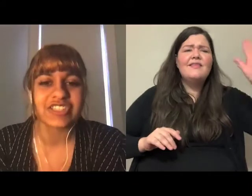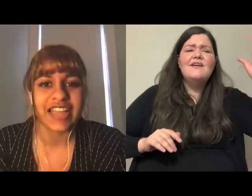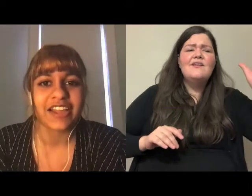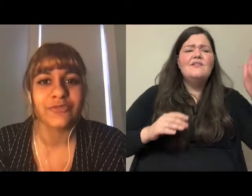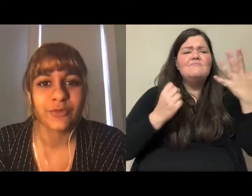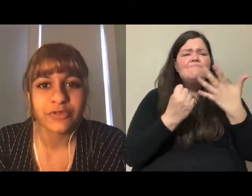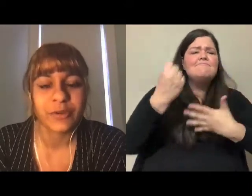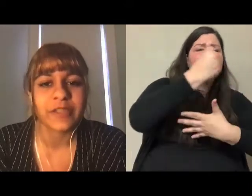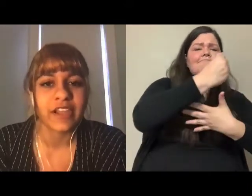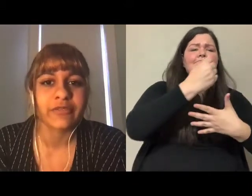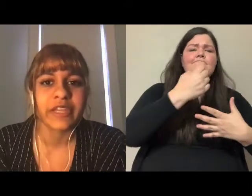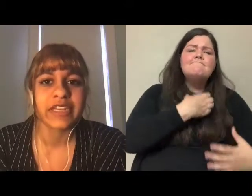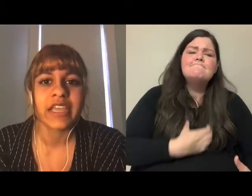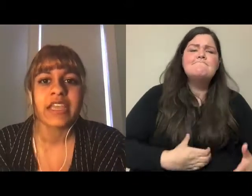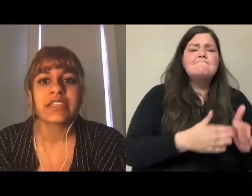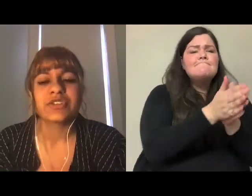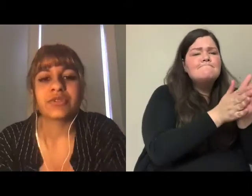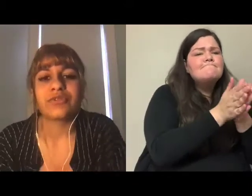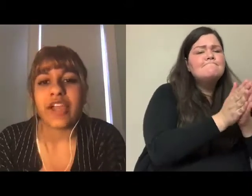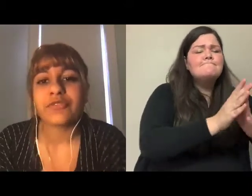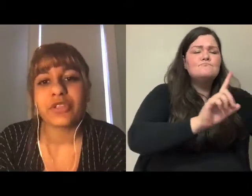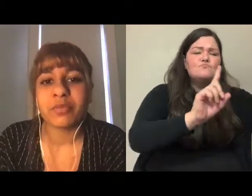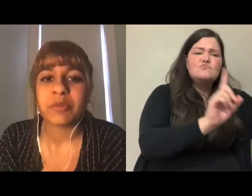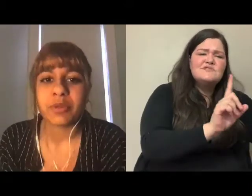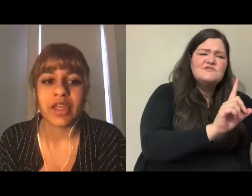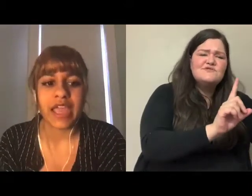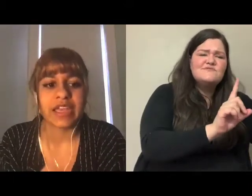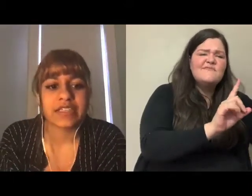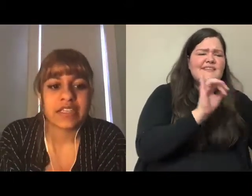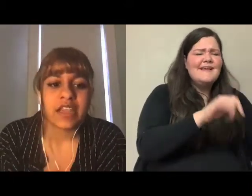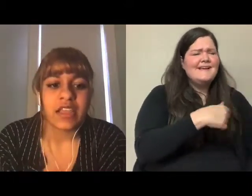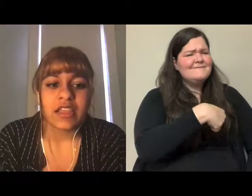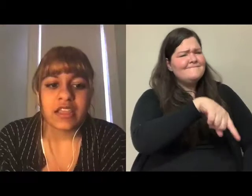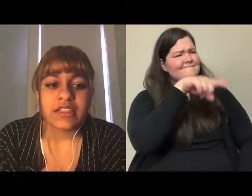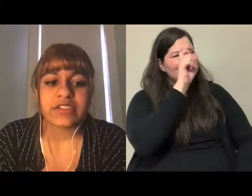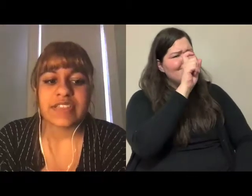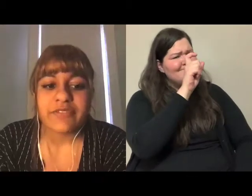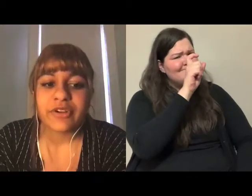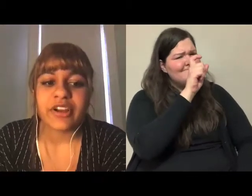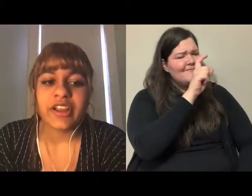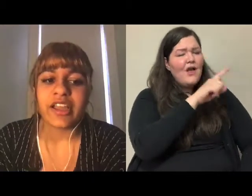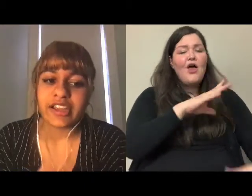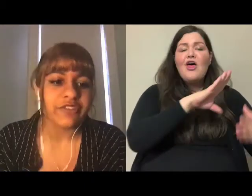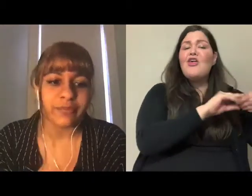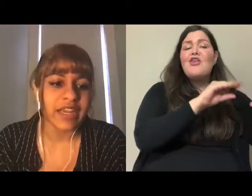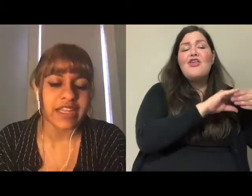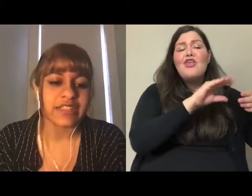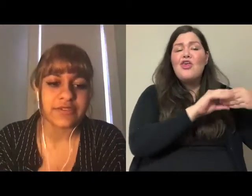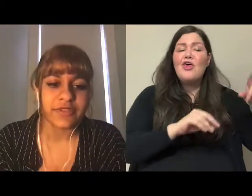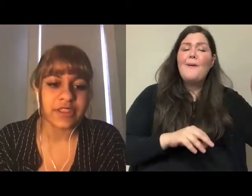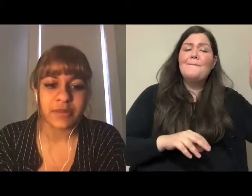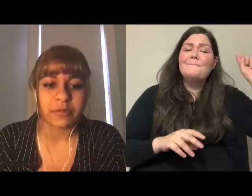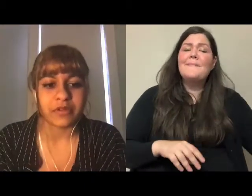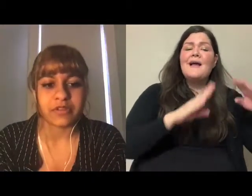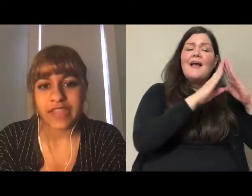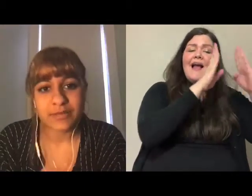just a lack of will from the government to fight for the people, and there's never enough money to feed